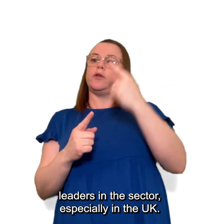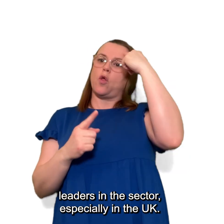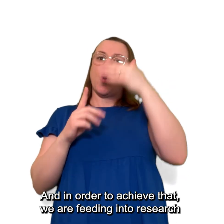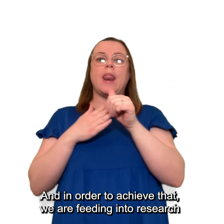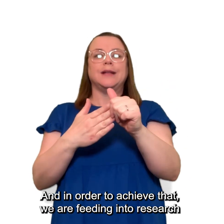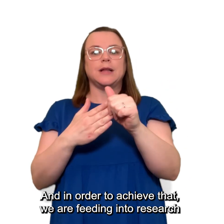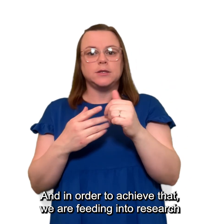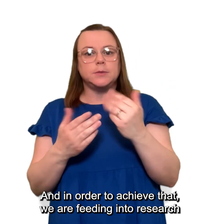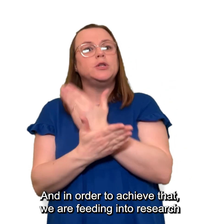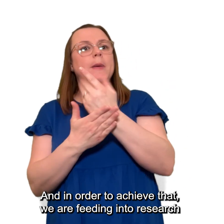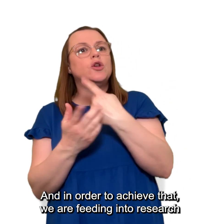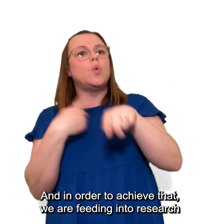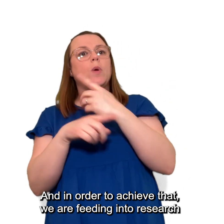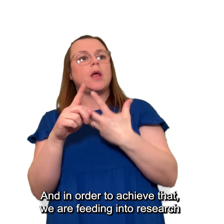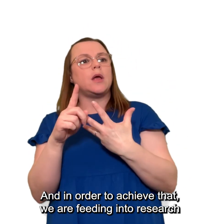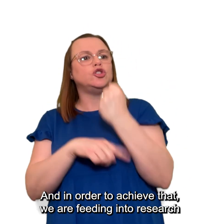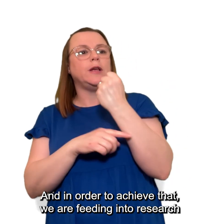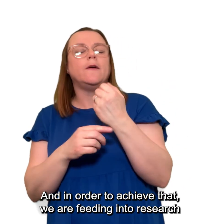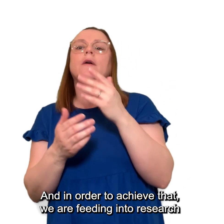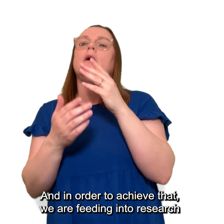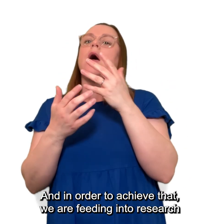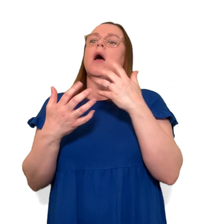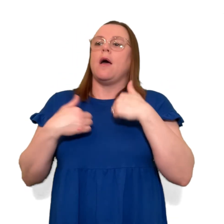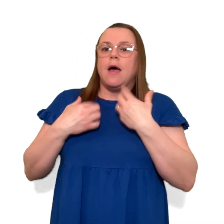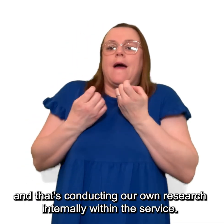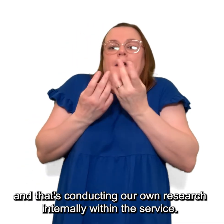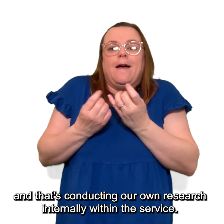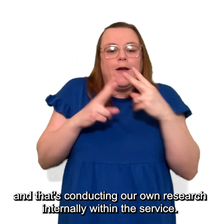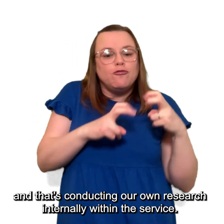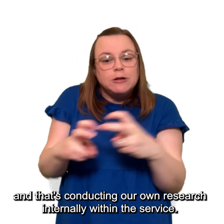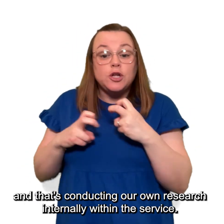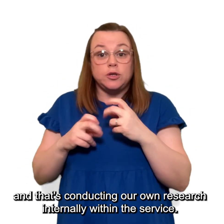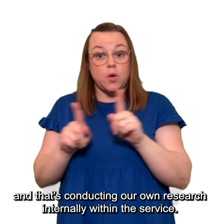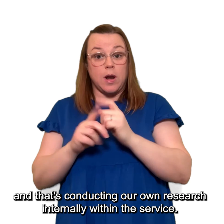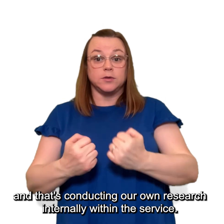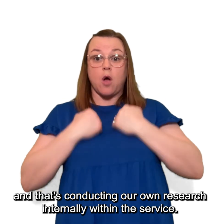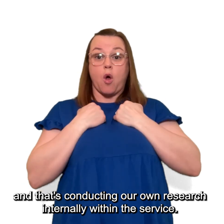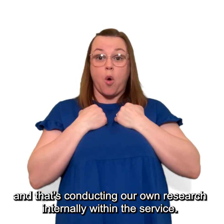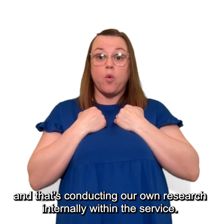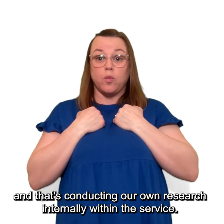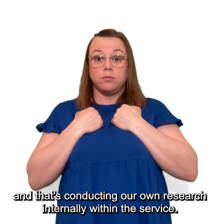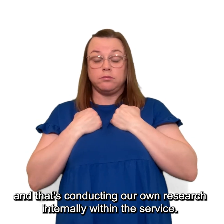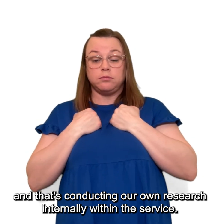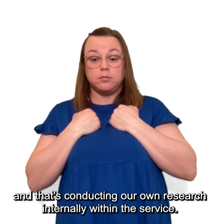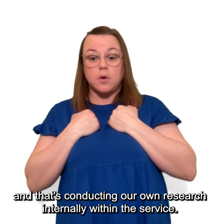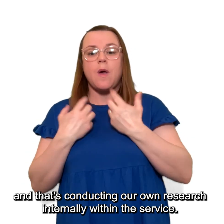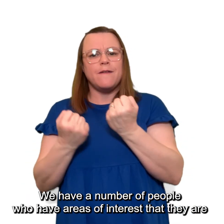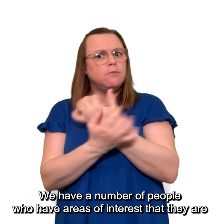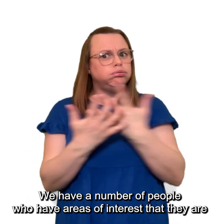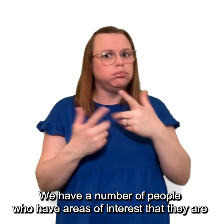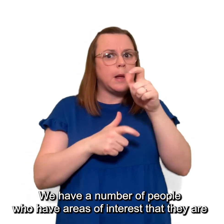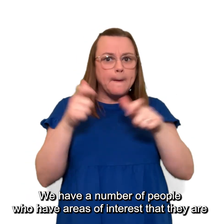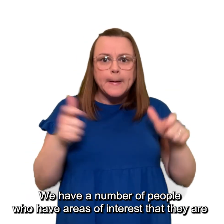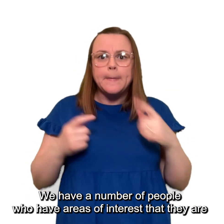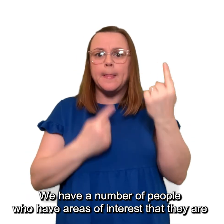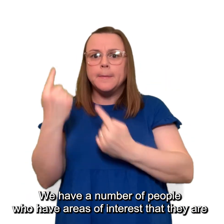the UK. In order to achieve that, we are feeding into research, and that's conducting our own research internally within the service. So we have